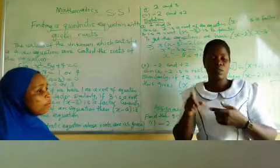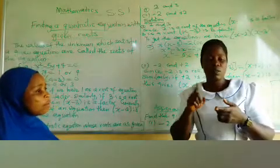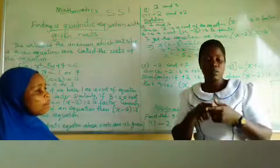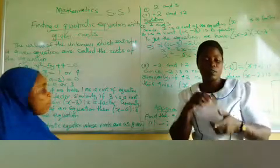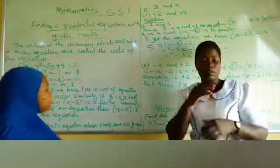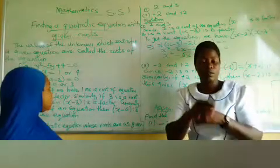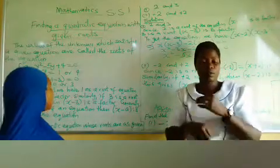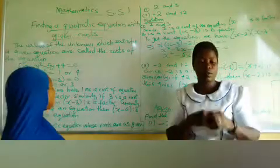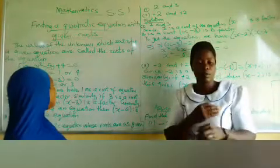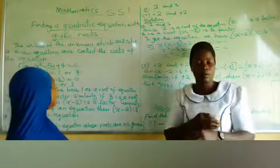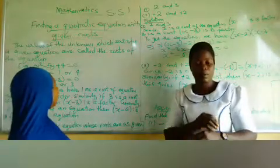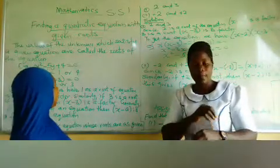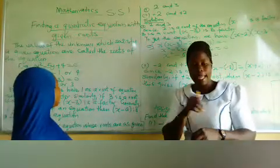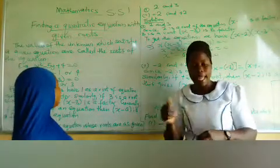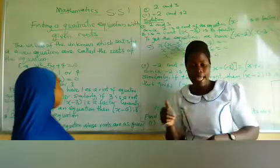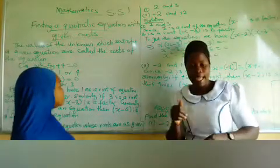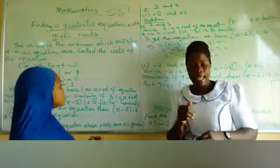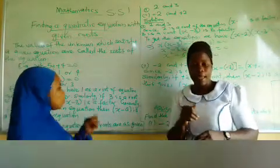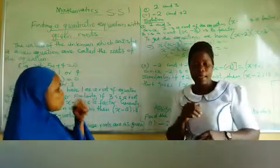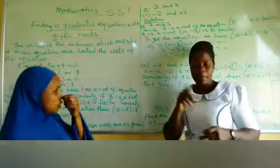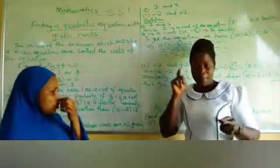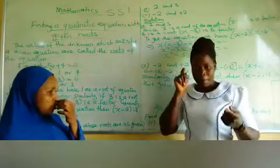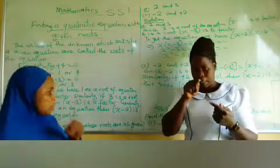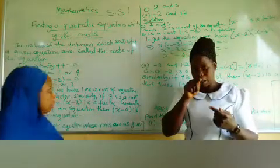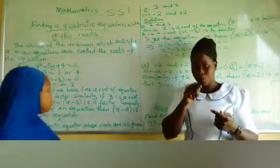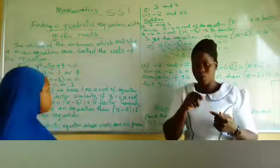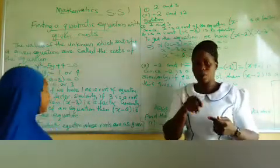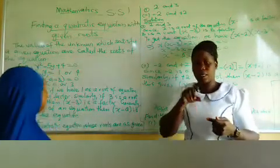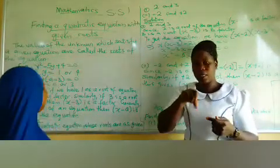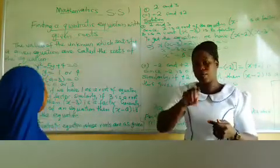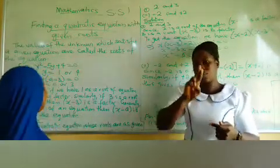a particular quadratic equations today.